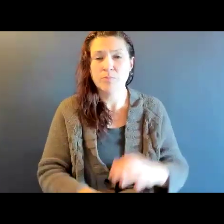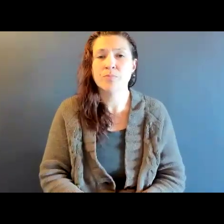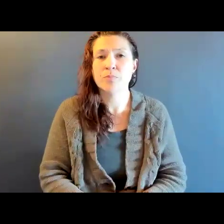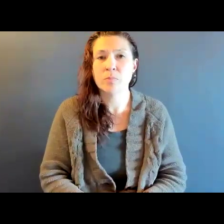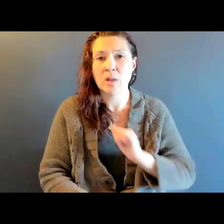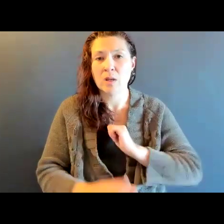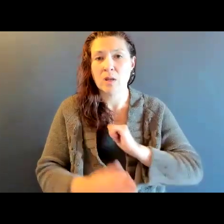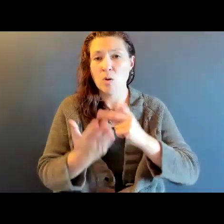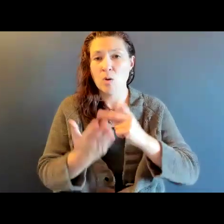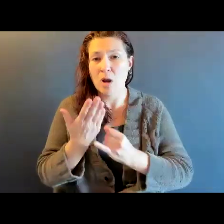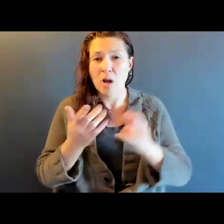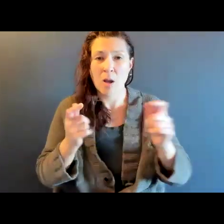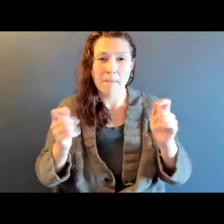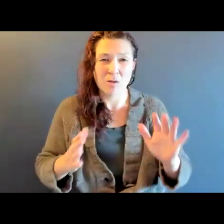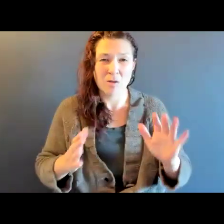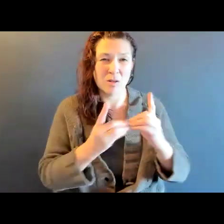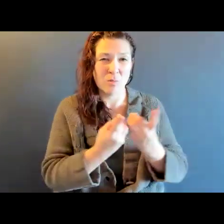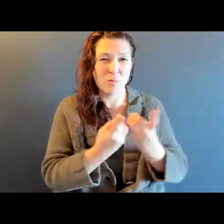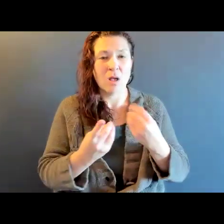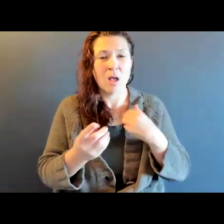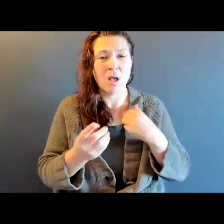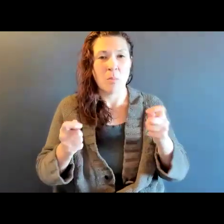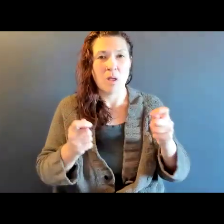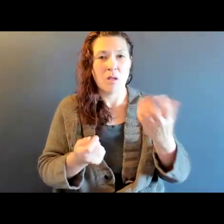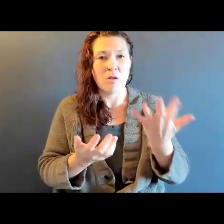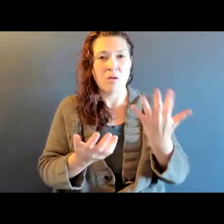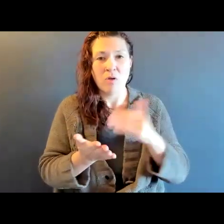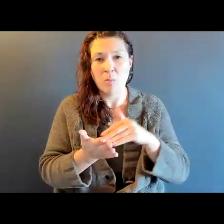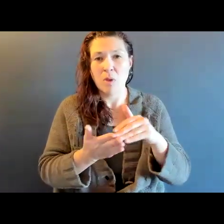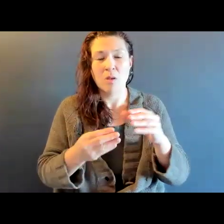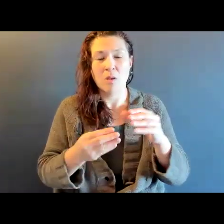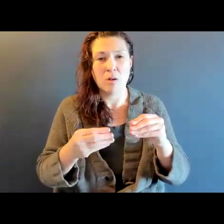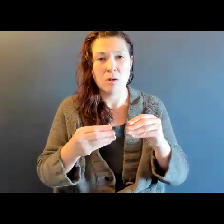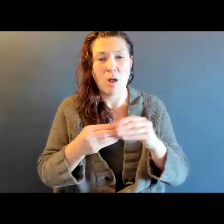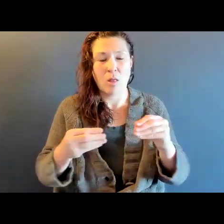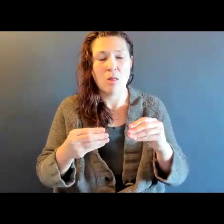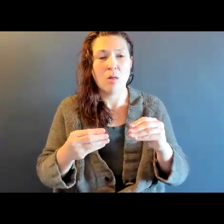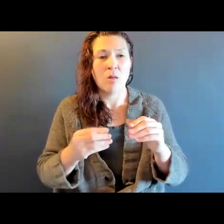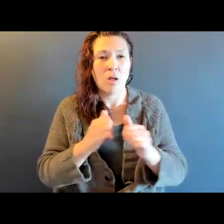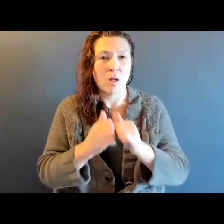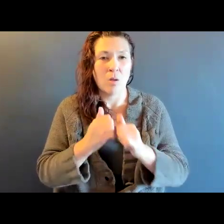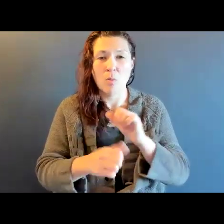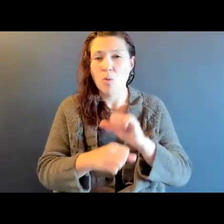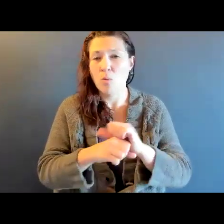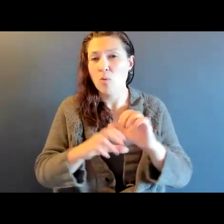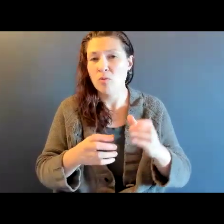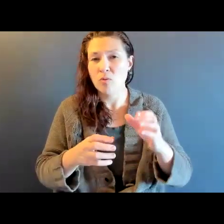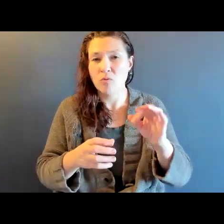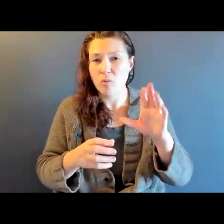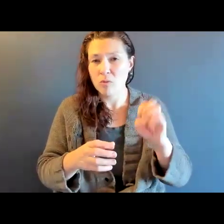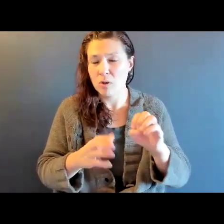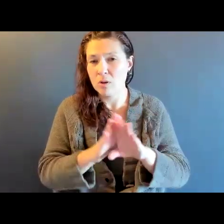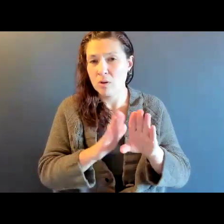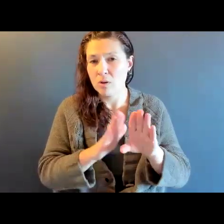manager for the department, I manage a $5 million competitive workforce development program and grant. This grant seeks to